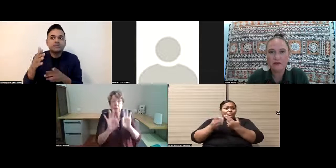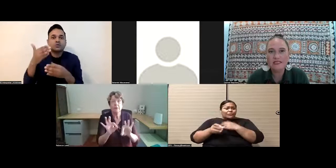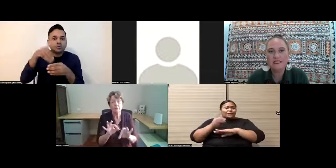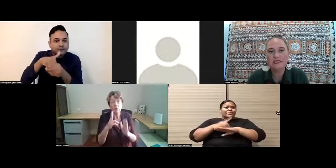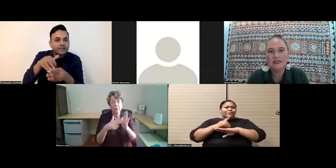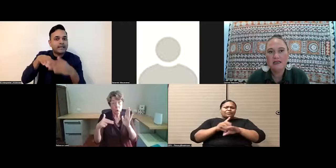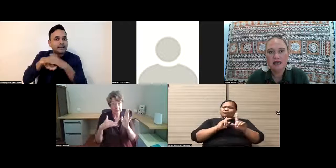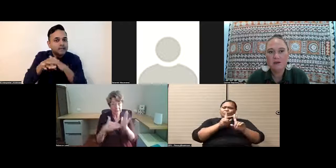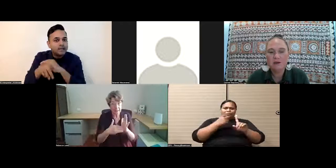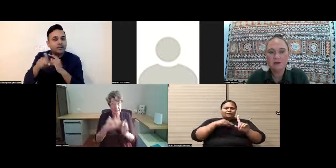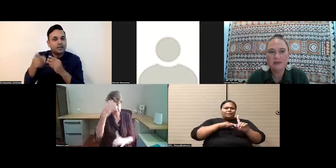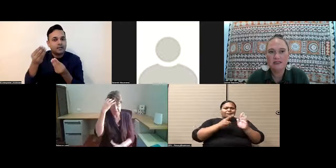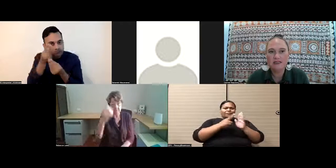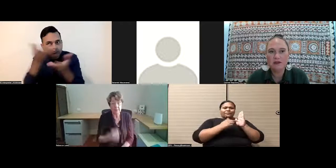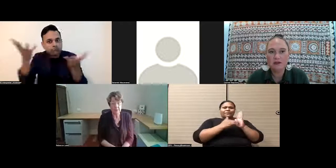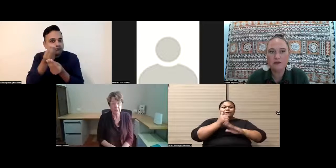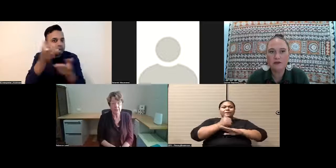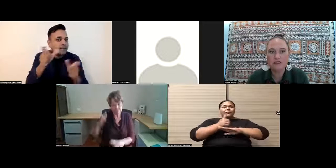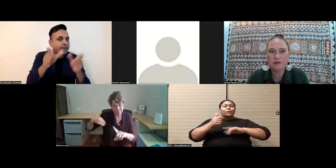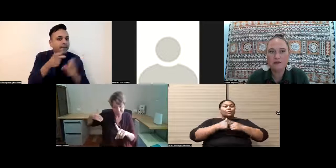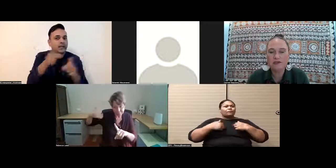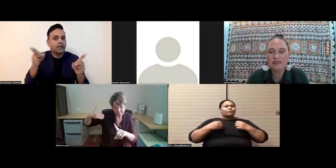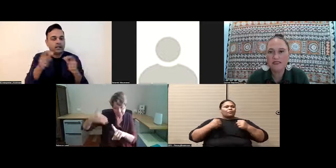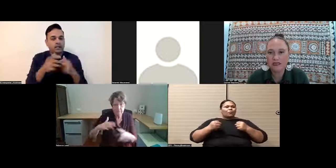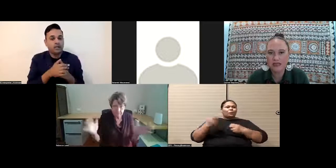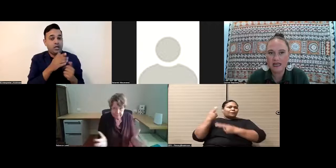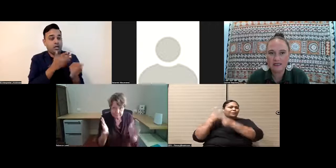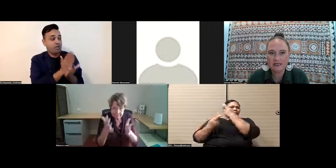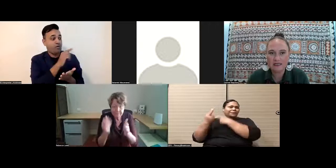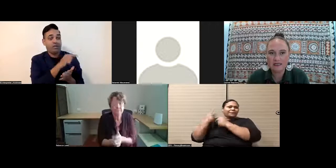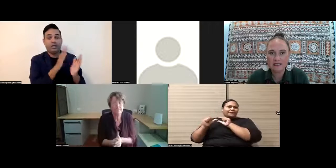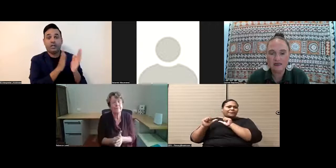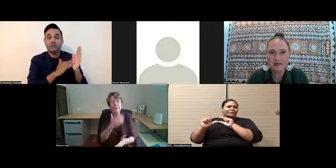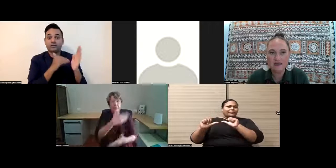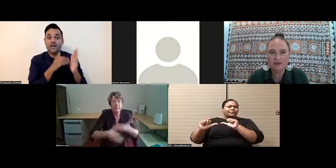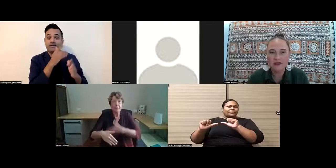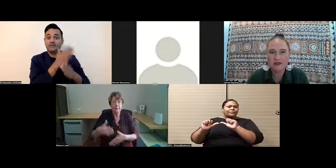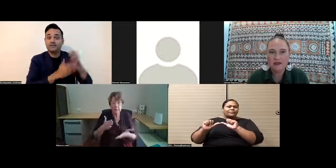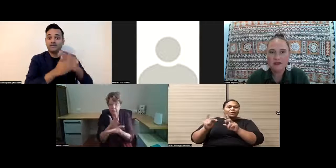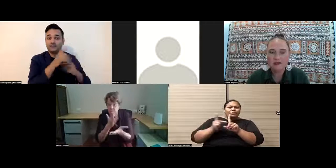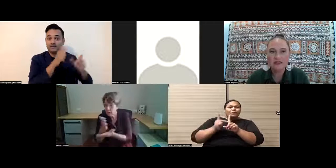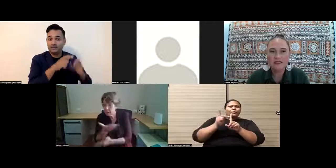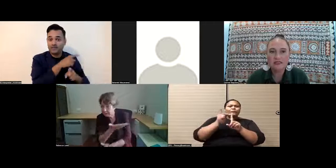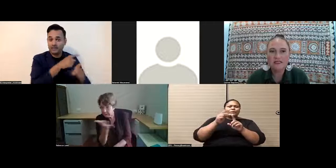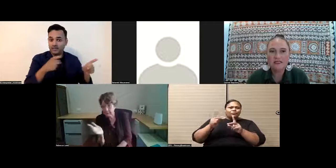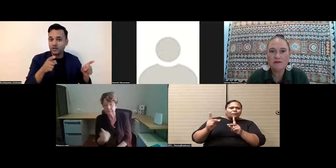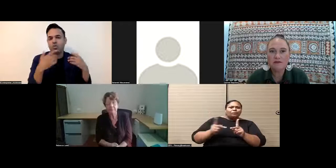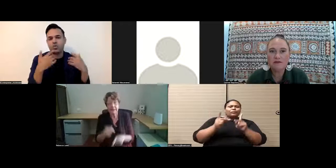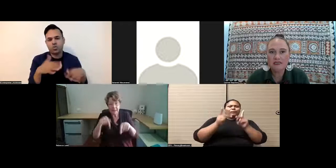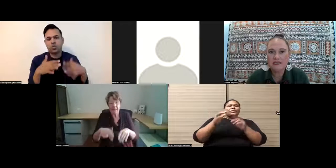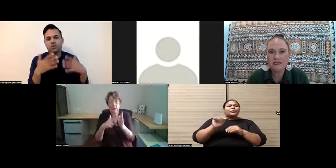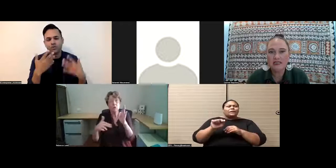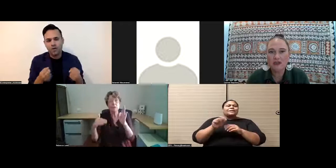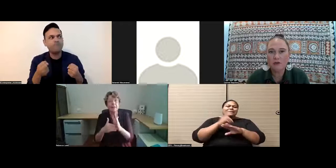of protecting and promoting disability rights, both domestically and internationally. New Zealand is committed